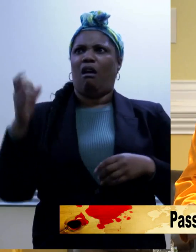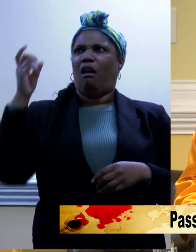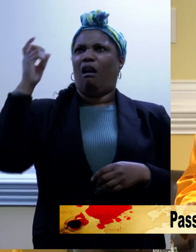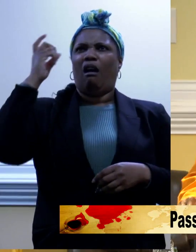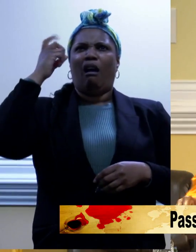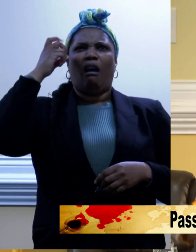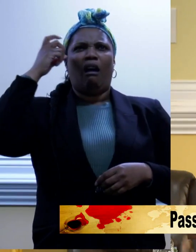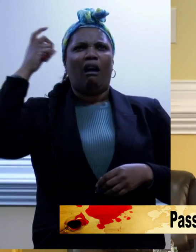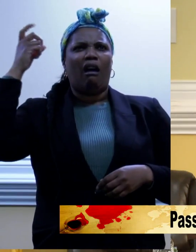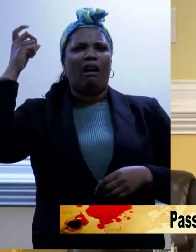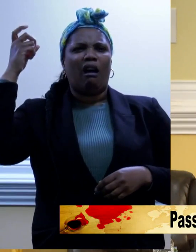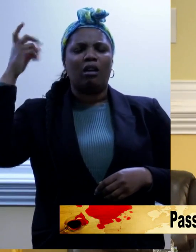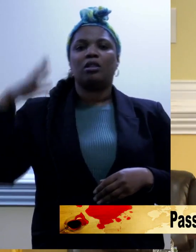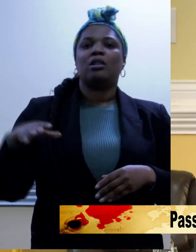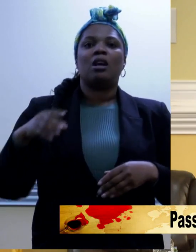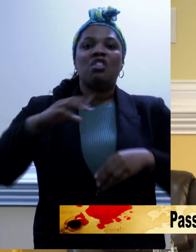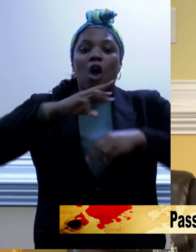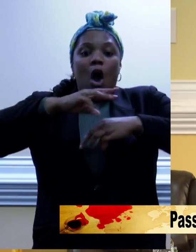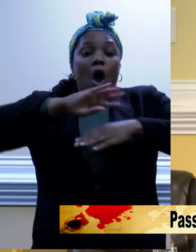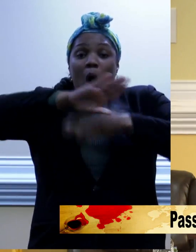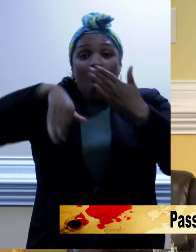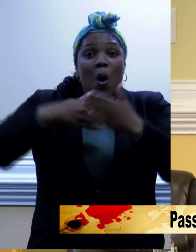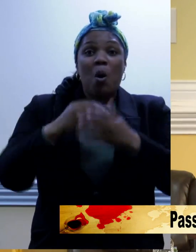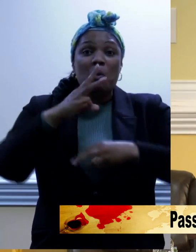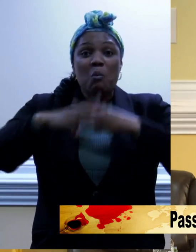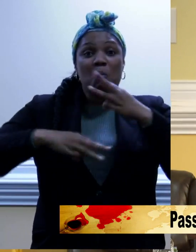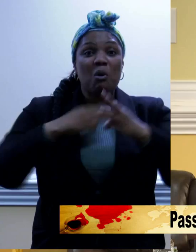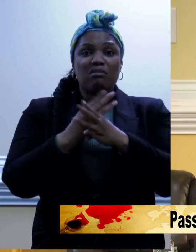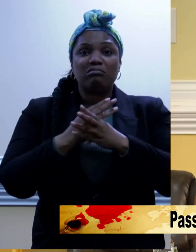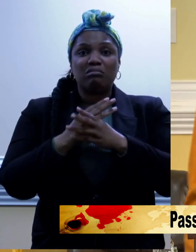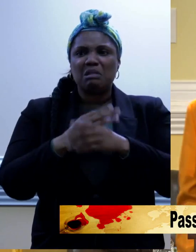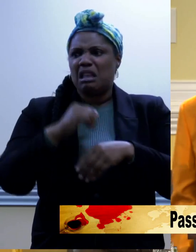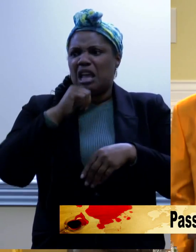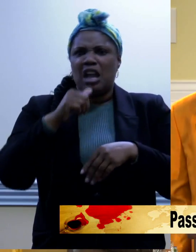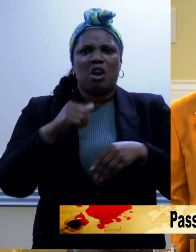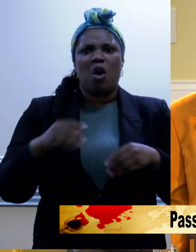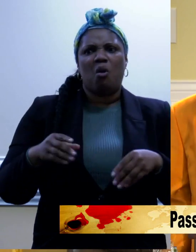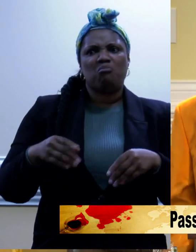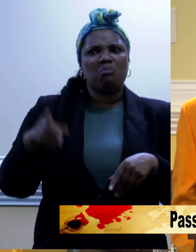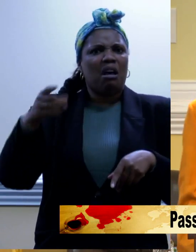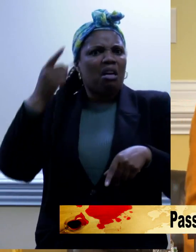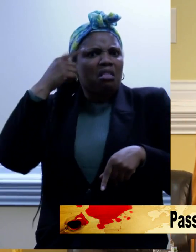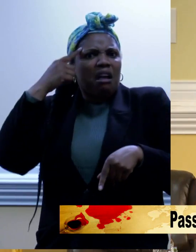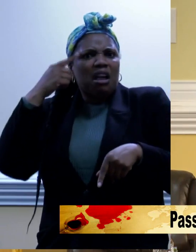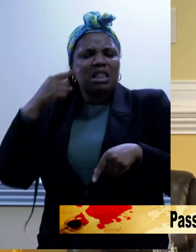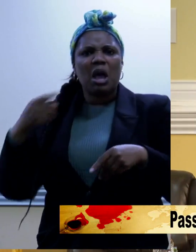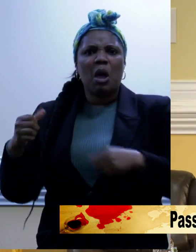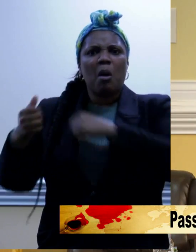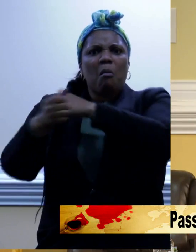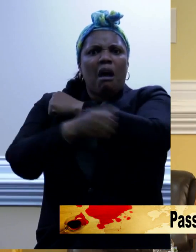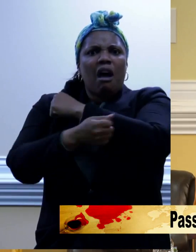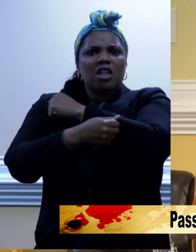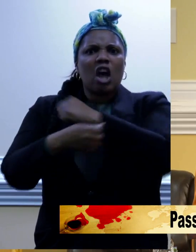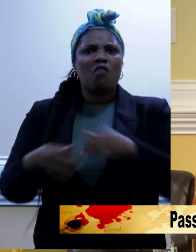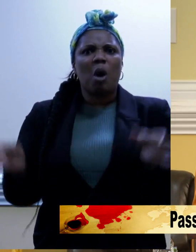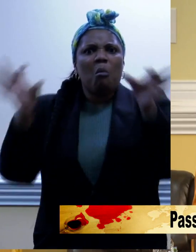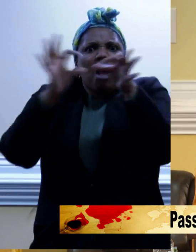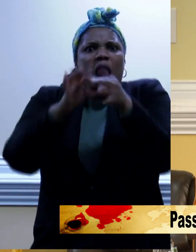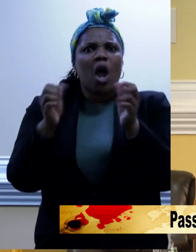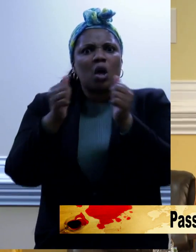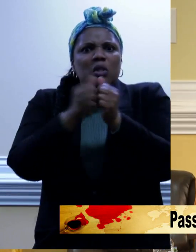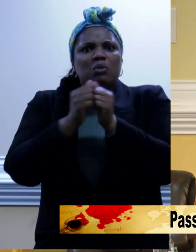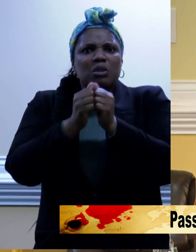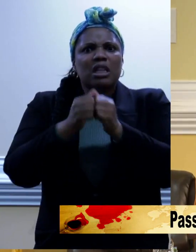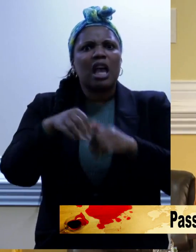the whole world. They disassociate the Passover with Jesus. But what we're